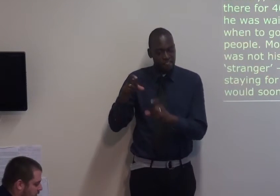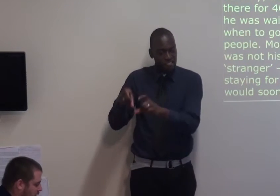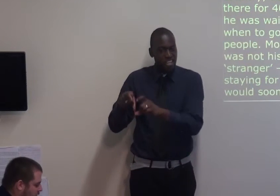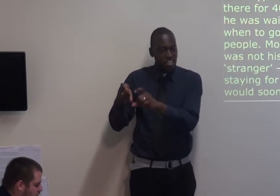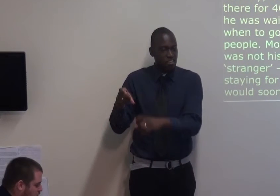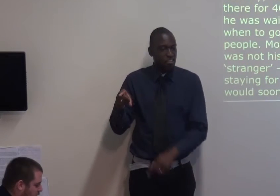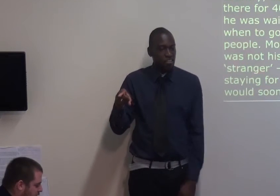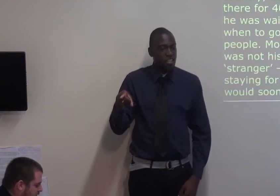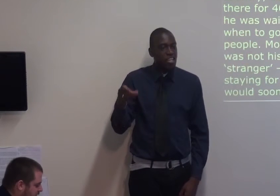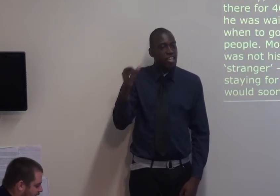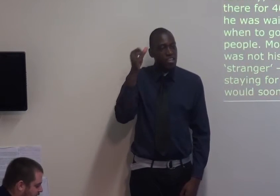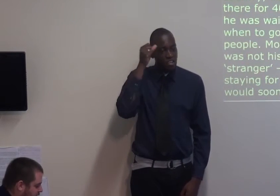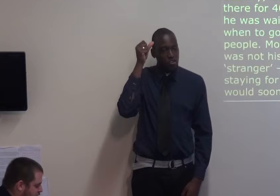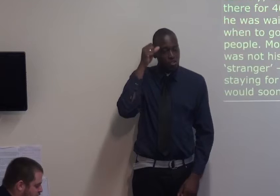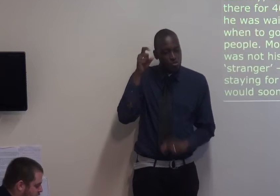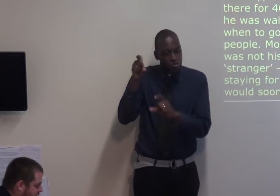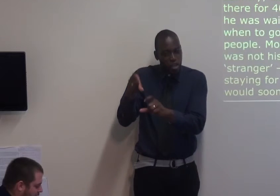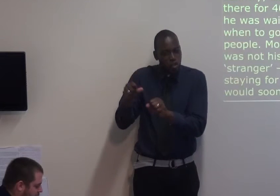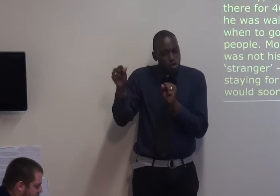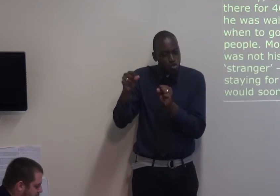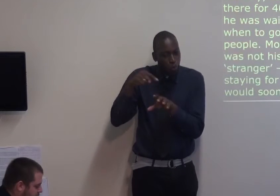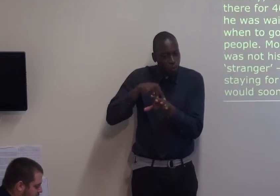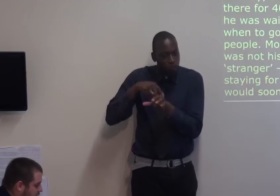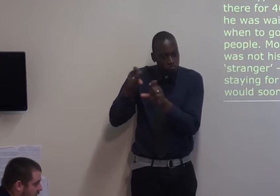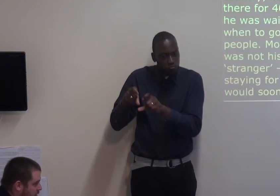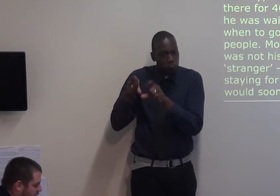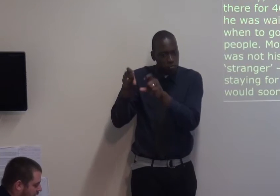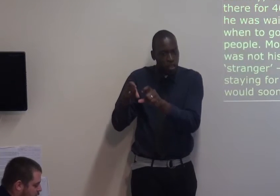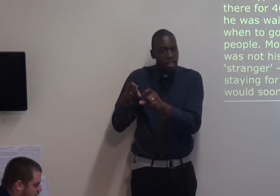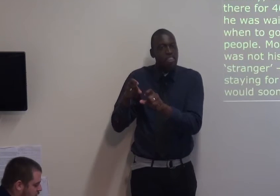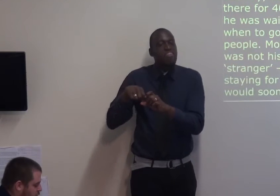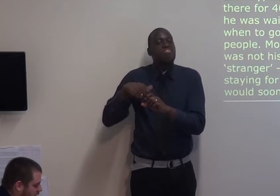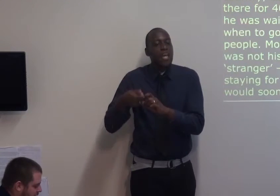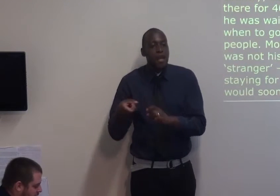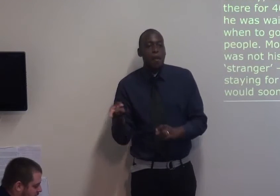He knew he was staying for a short time, but he would soon leave.